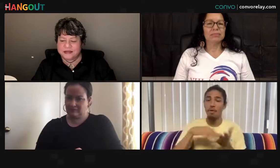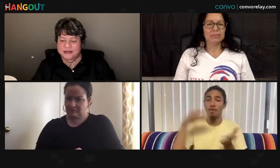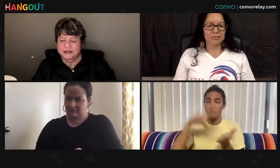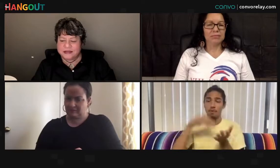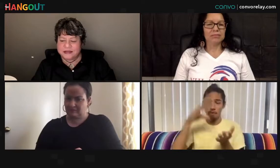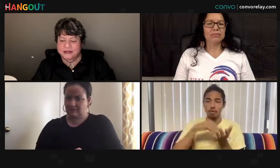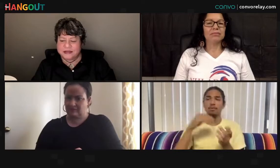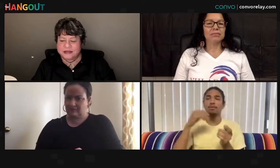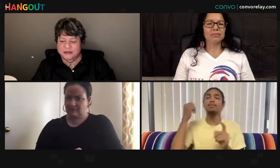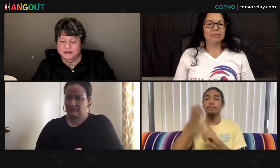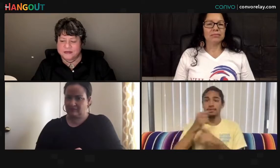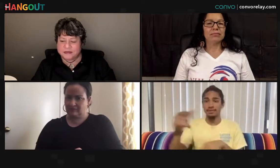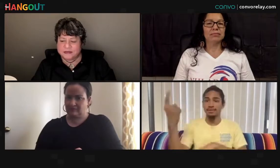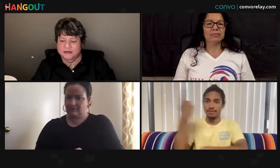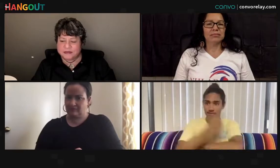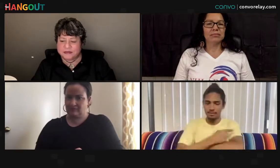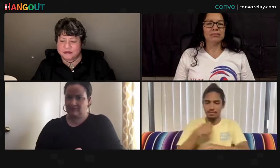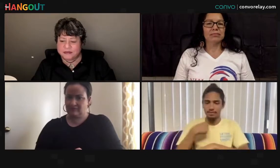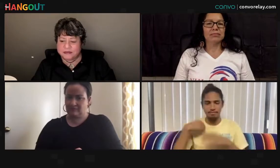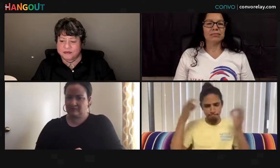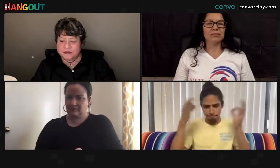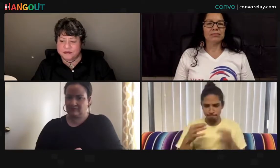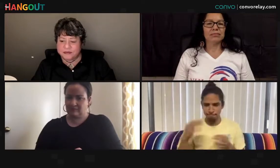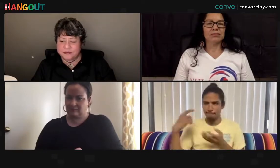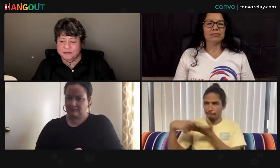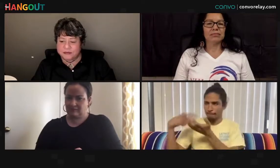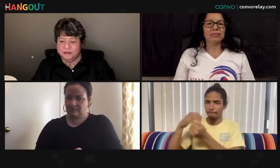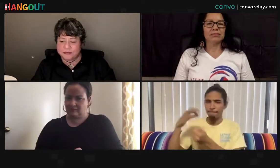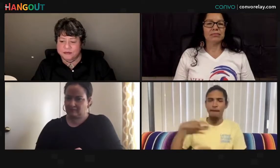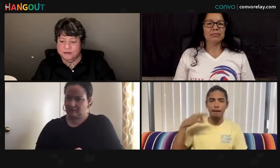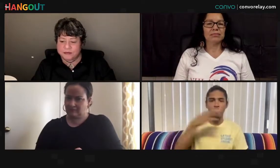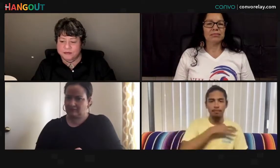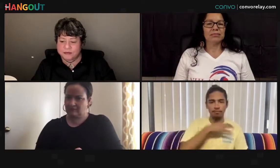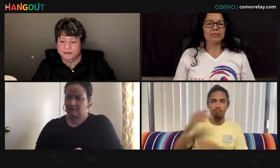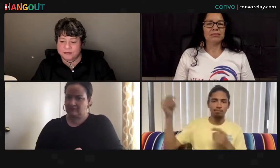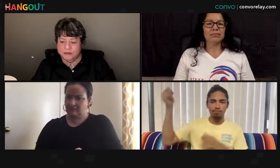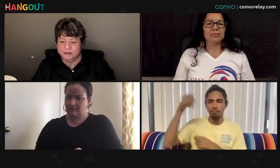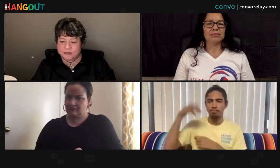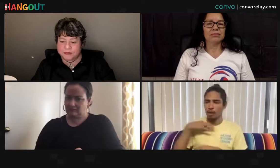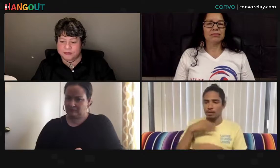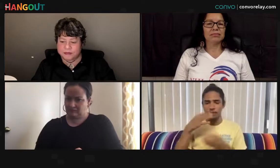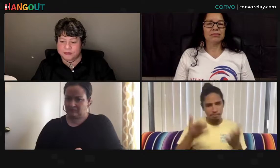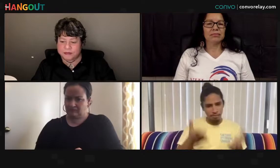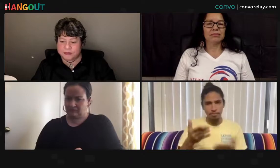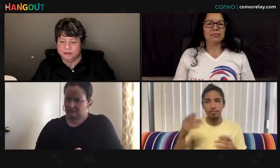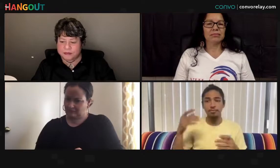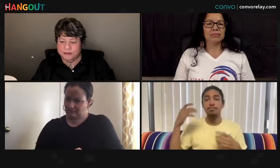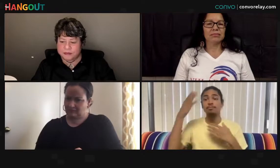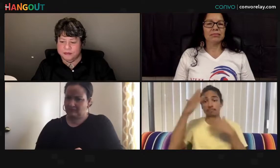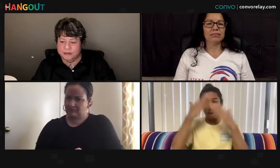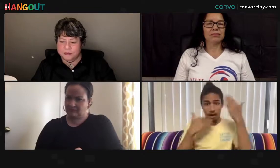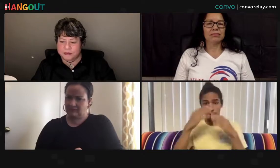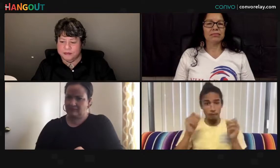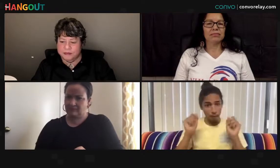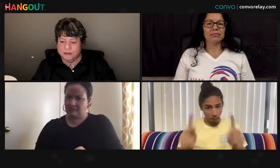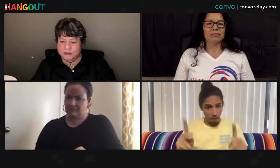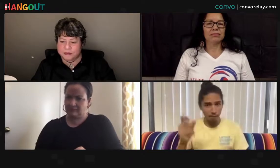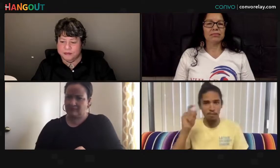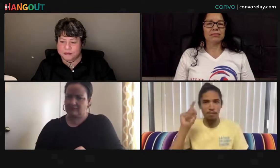a lot more education and went to presentations. And on that day, I spoke with the faculty, the higher up faculty, and I